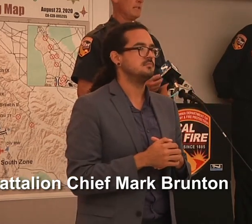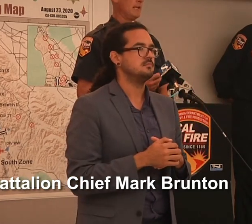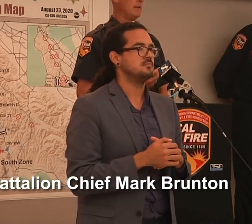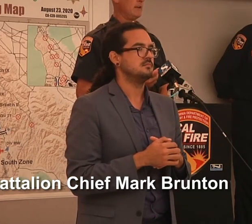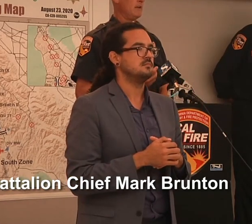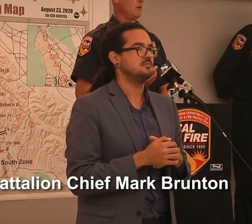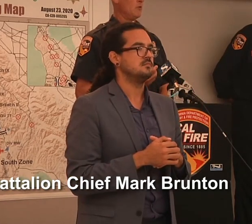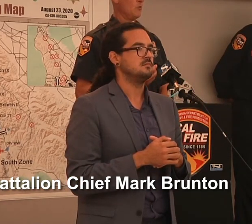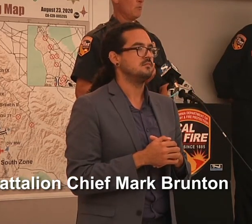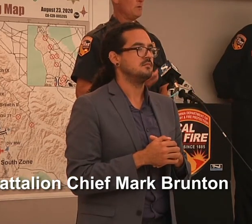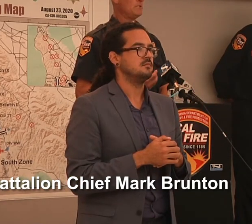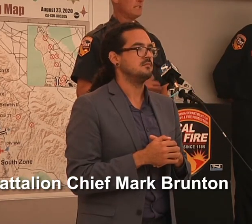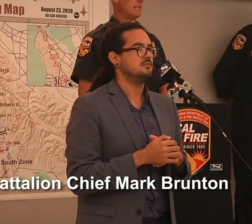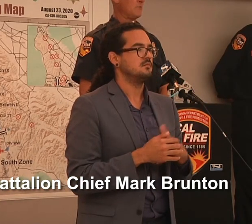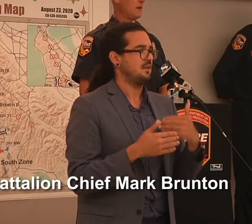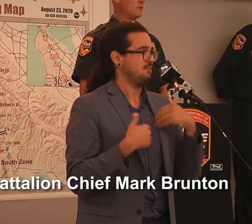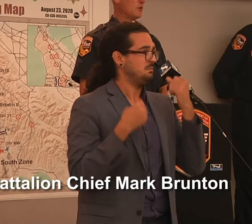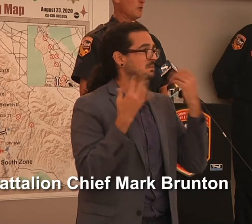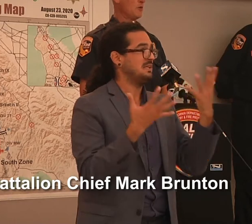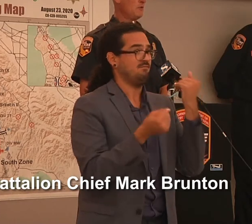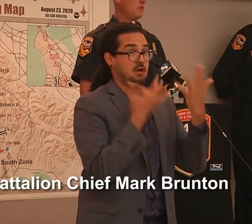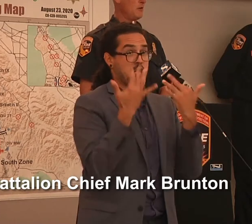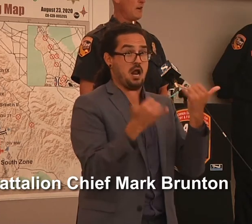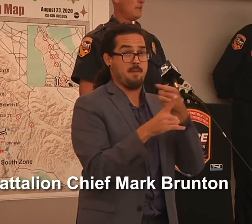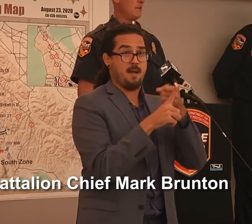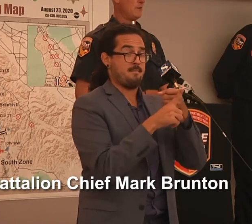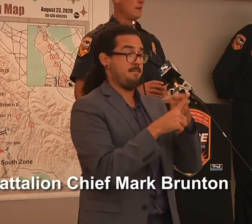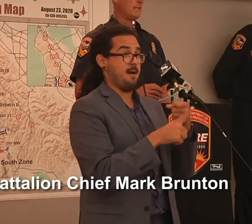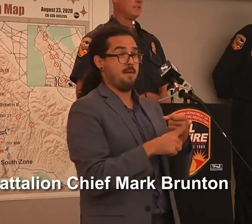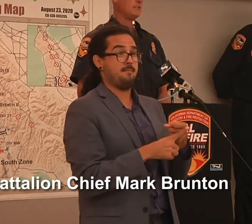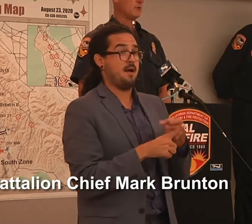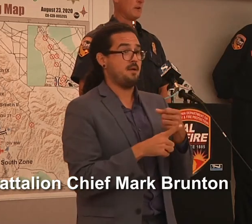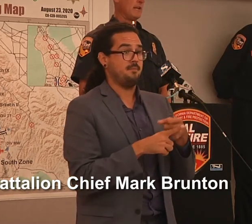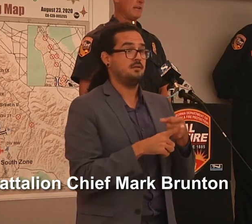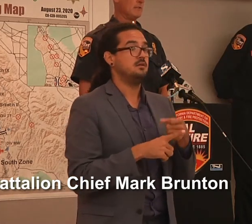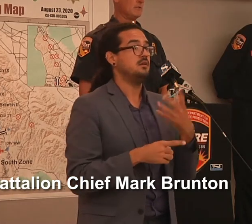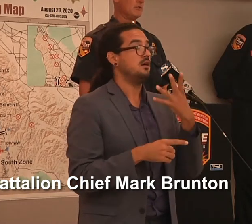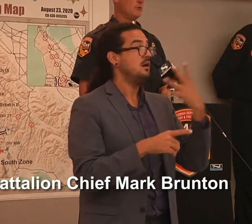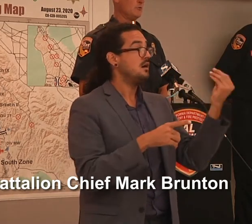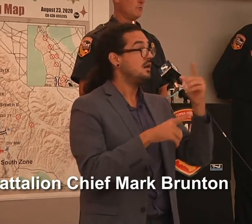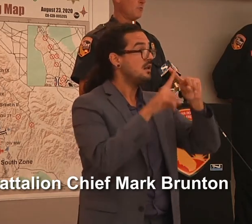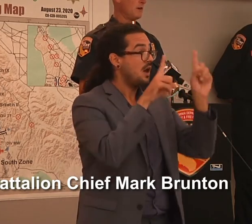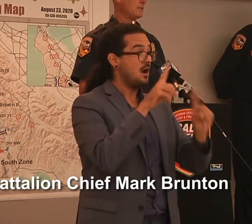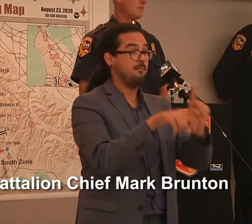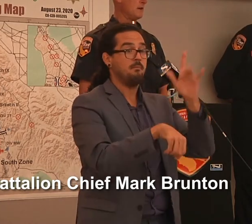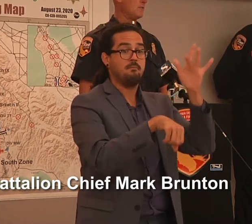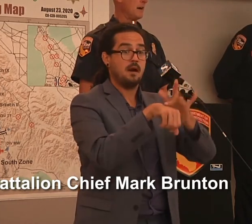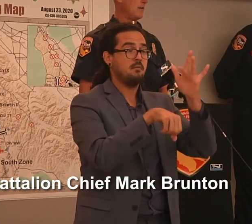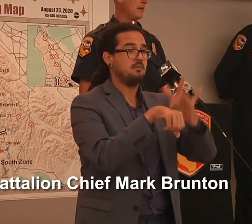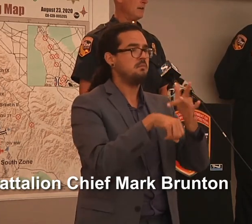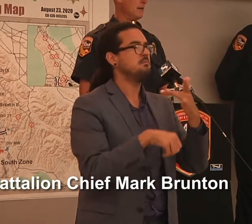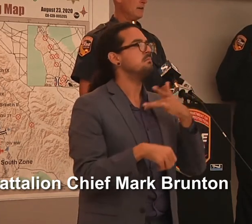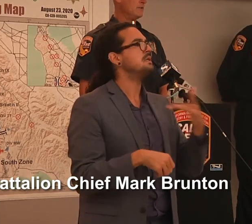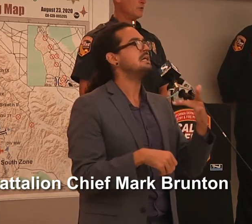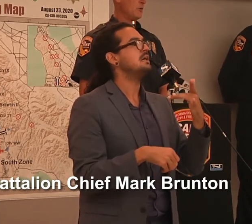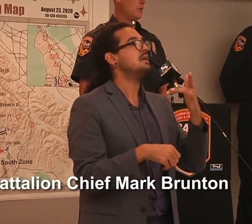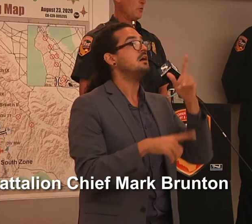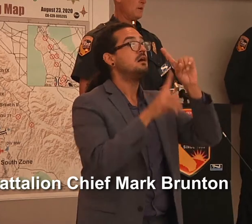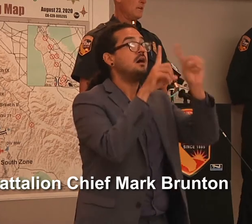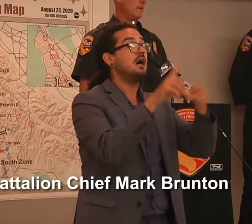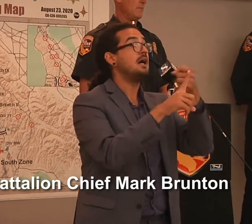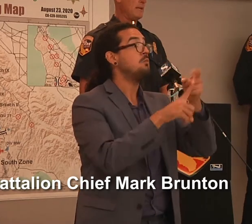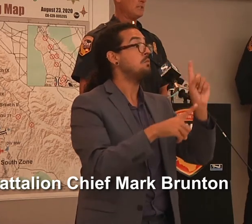resources, and then where most of these lightning fires occur, they're not in very easy terrain for us to fight fire in.